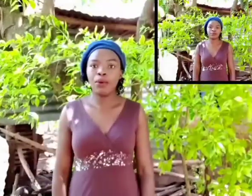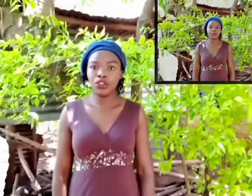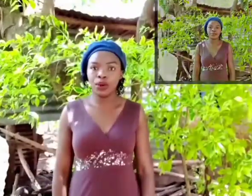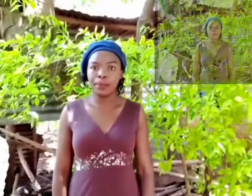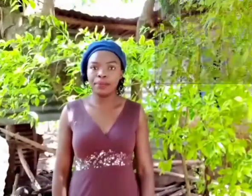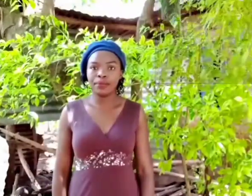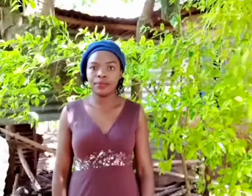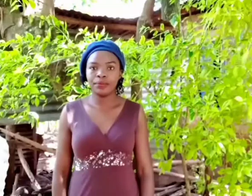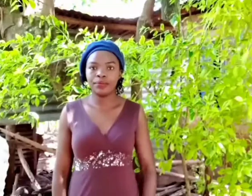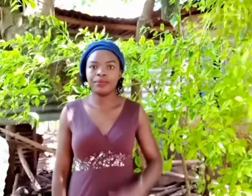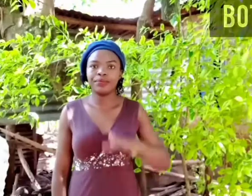Bottom.